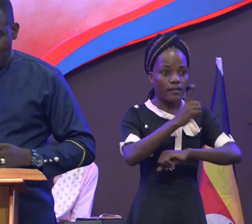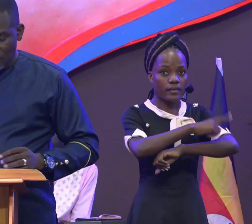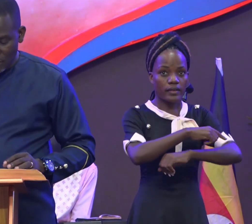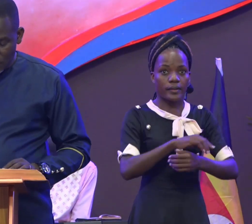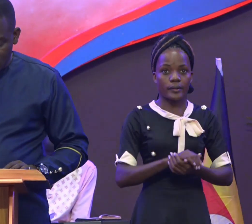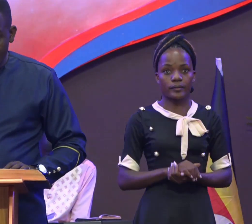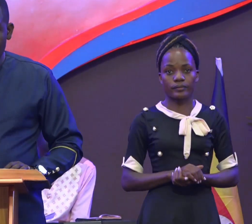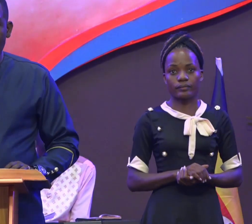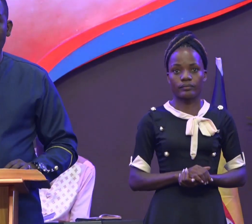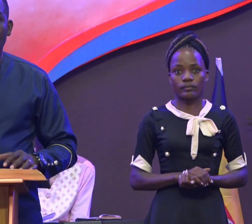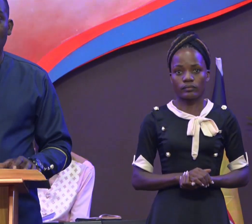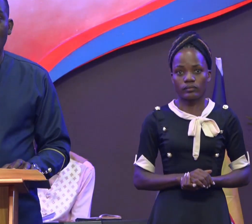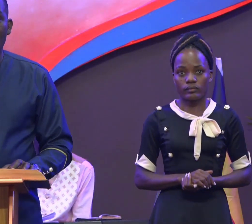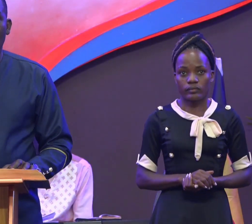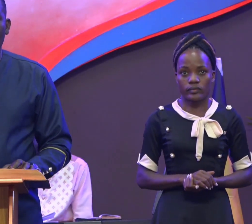worlds.